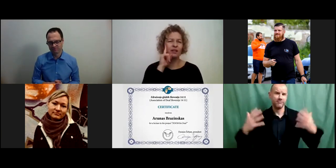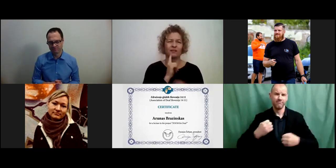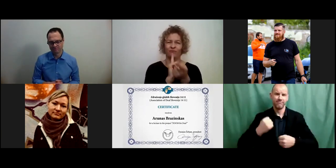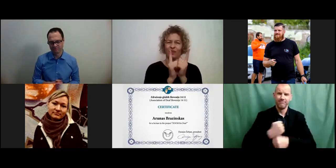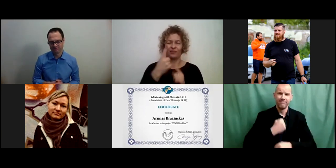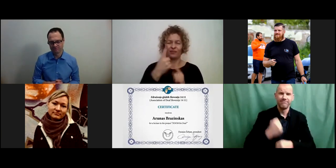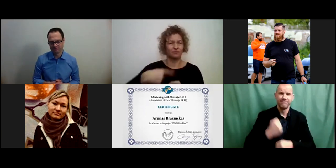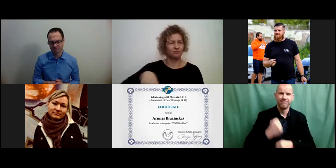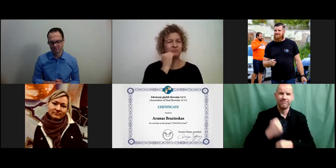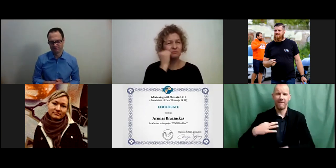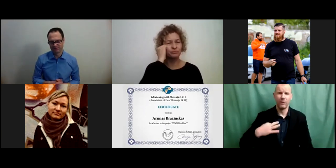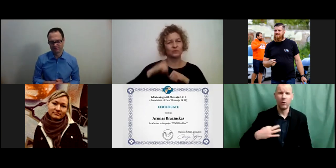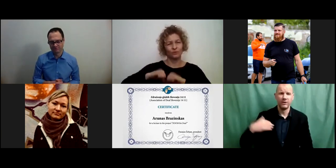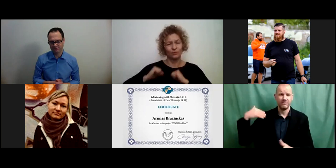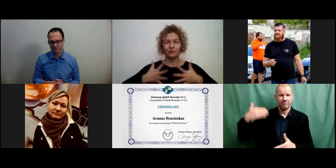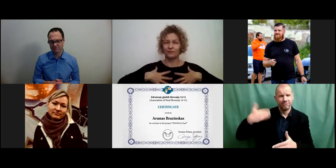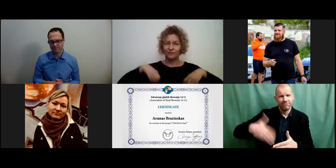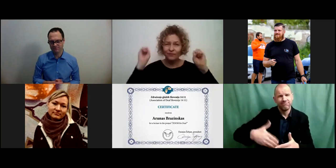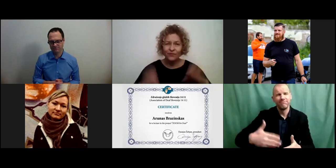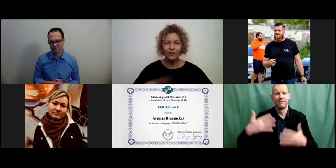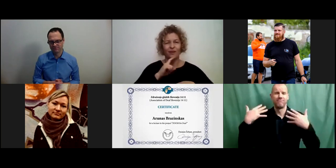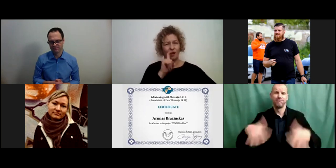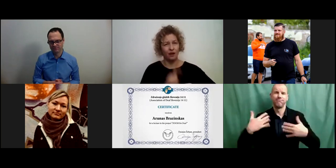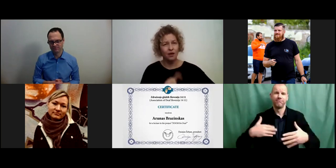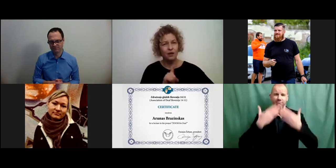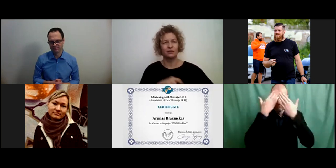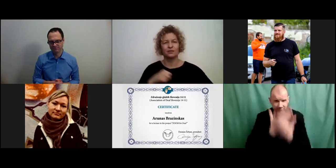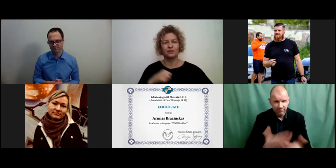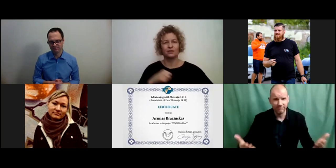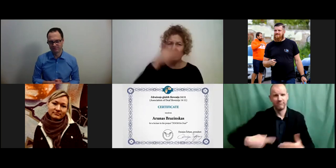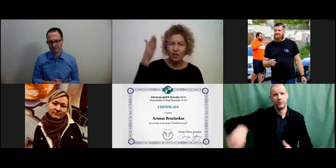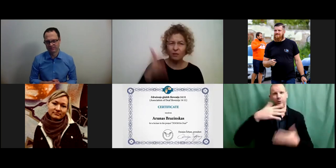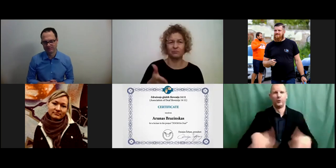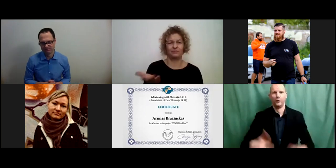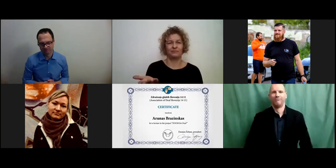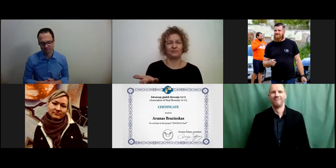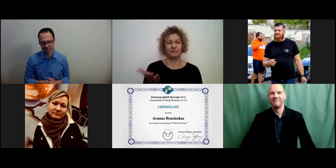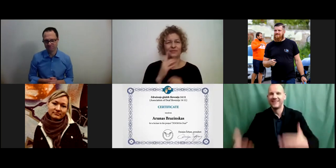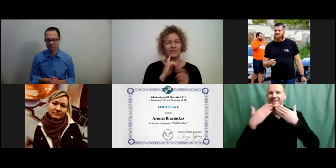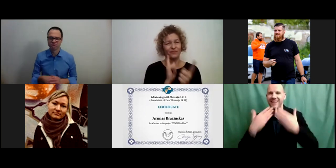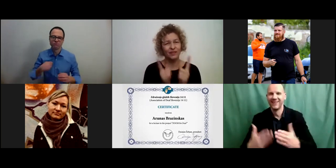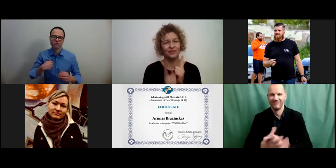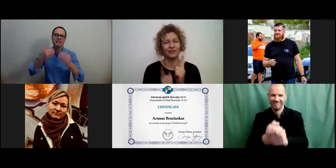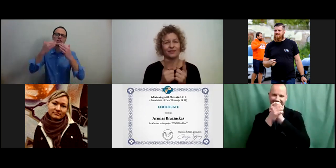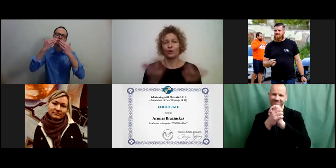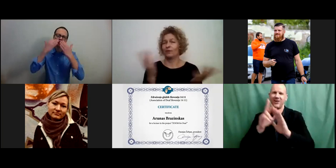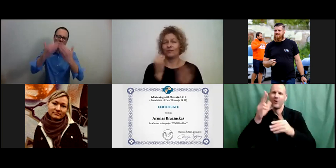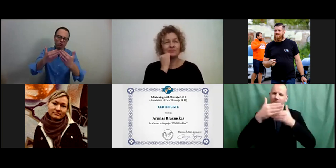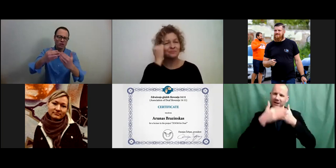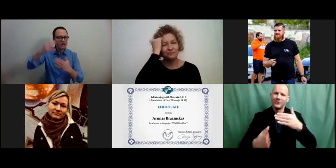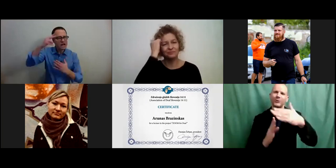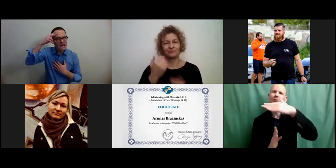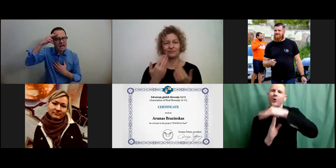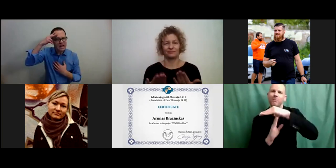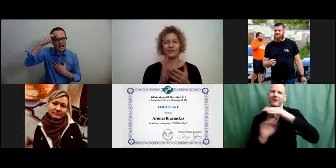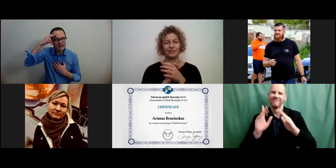And thanks again to the deaf interpreters who volunteered their time through all these webcasts. Thank you so